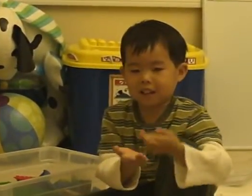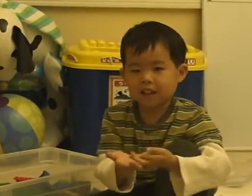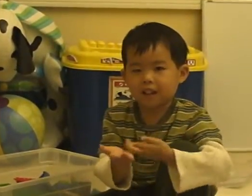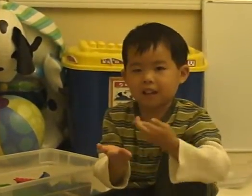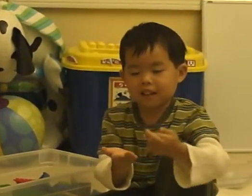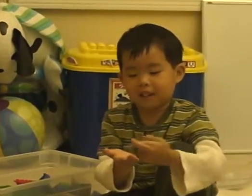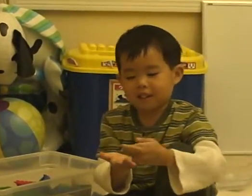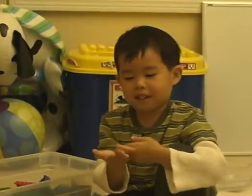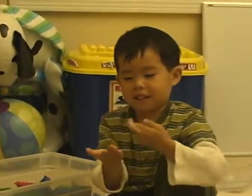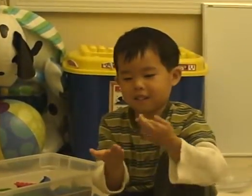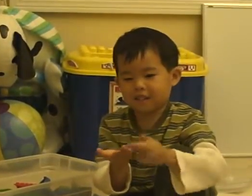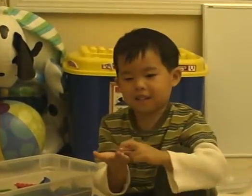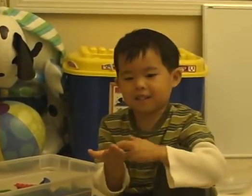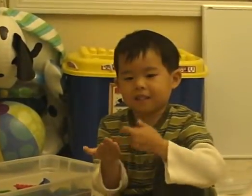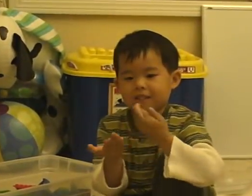What is soup?